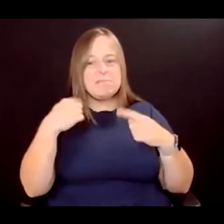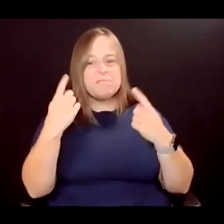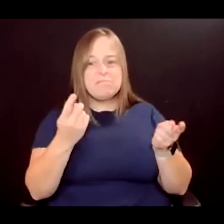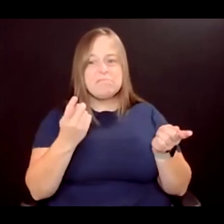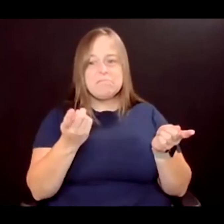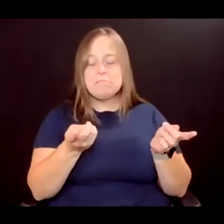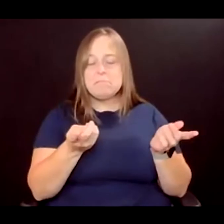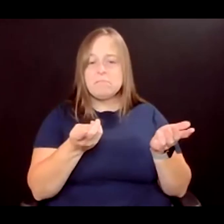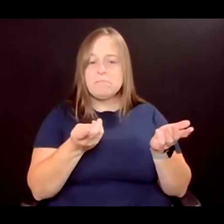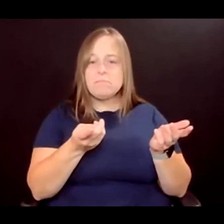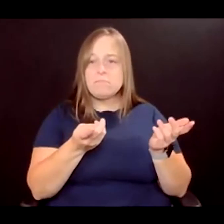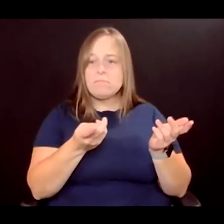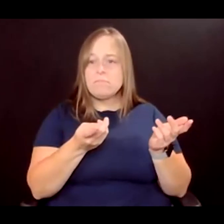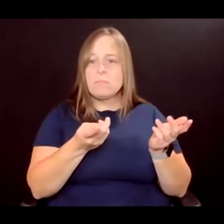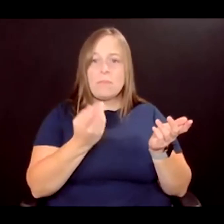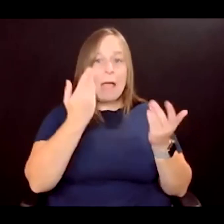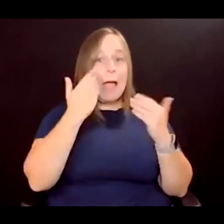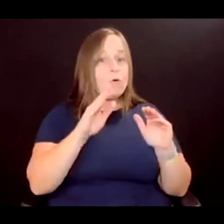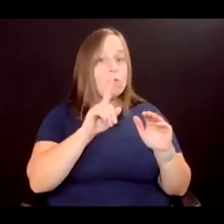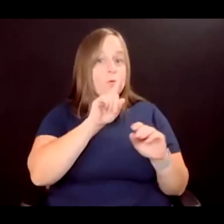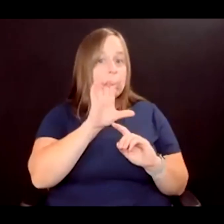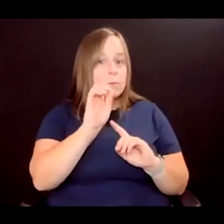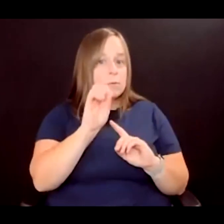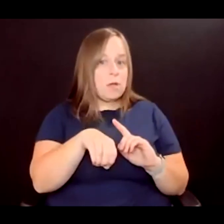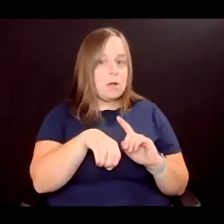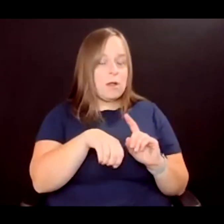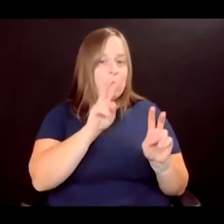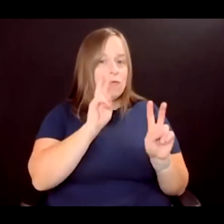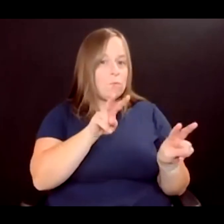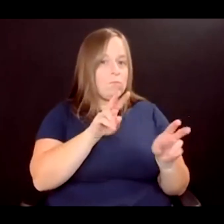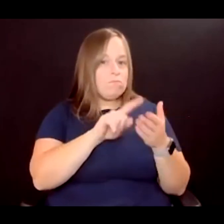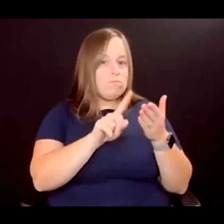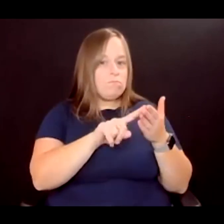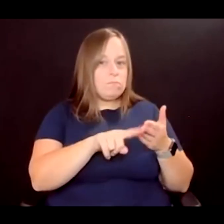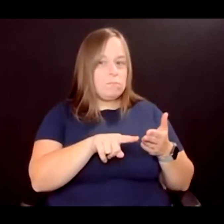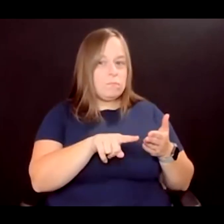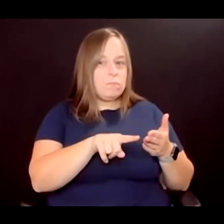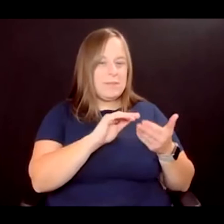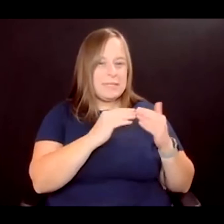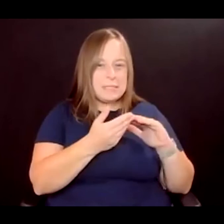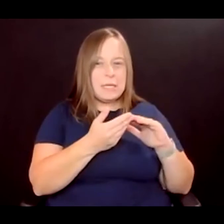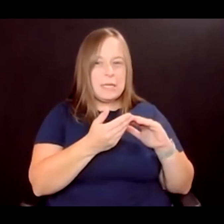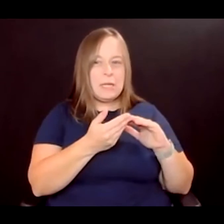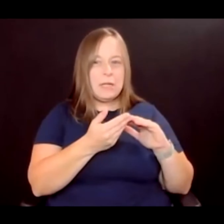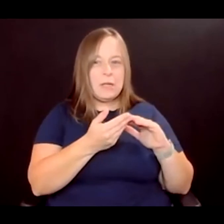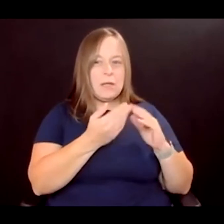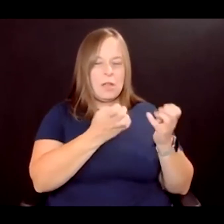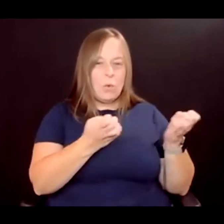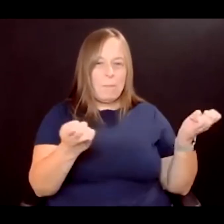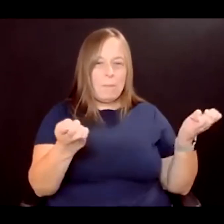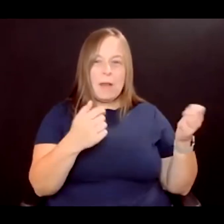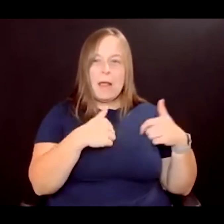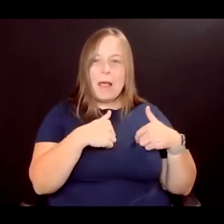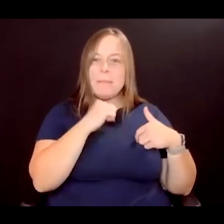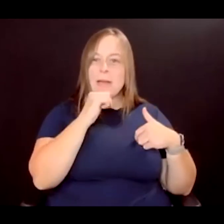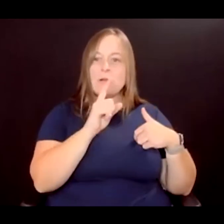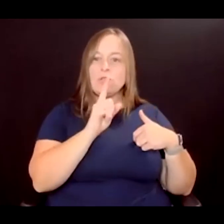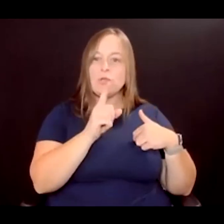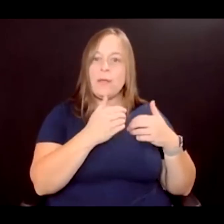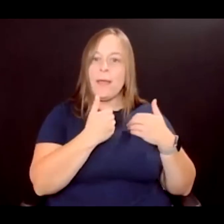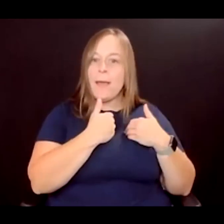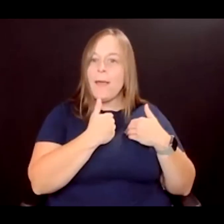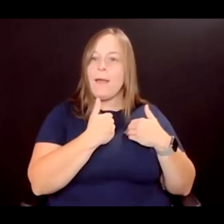you If- do, you really do. Yeah. And I know, I've lived in, in Manhattan, and it's a different type of a vibe and how